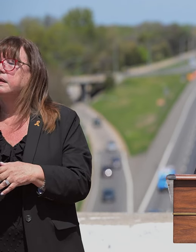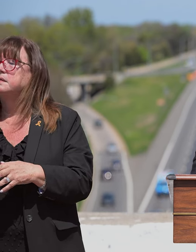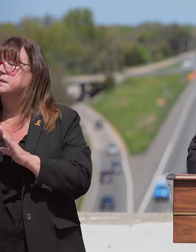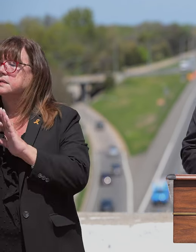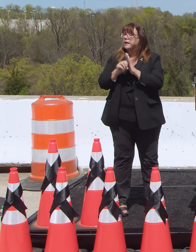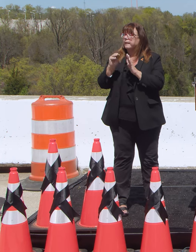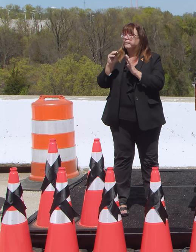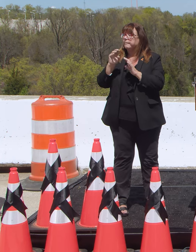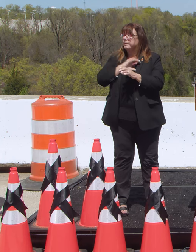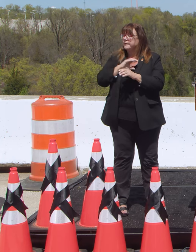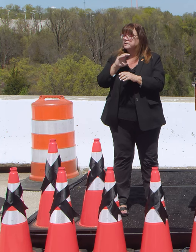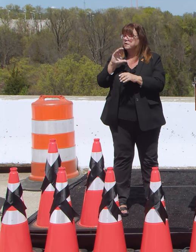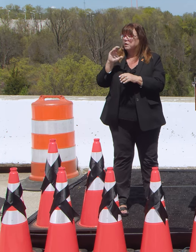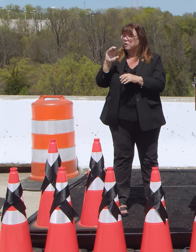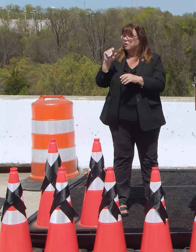Jr.